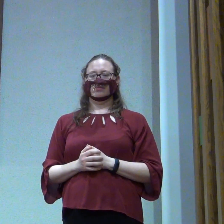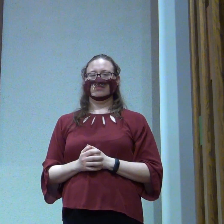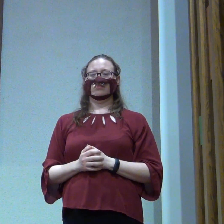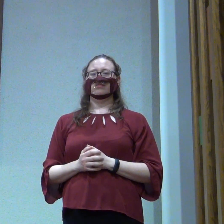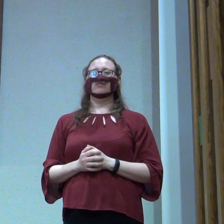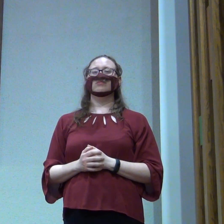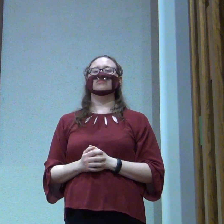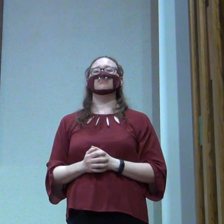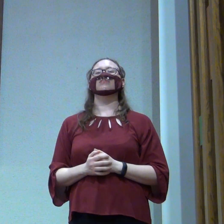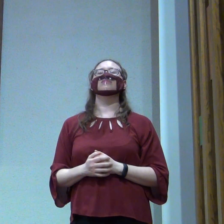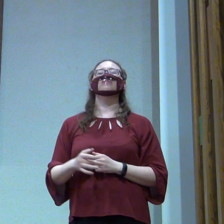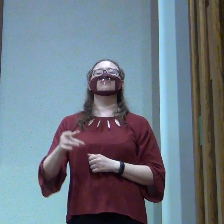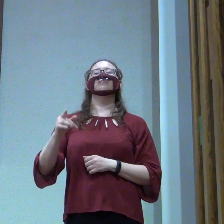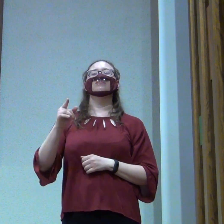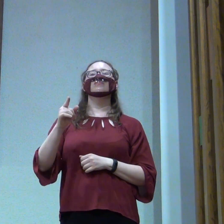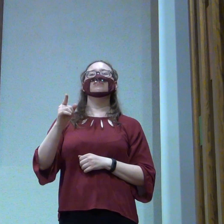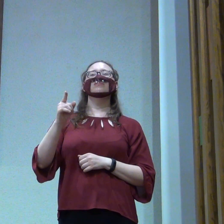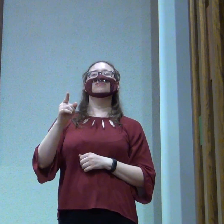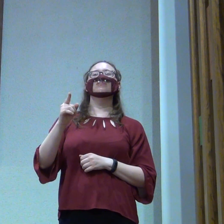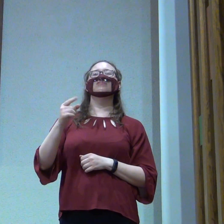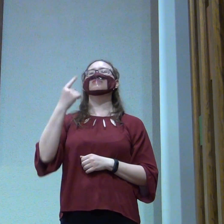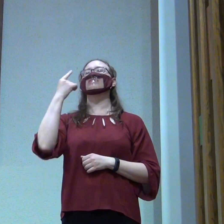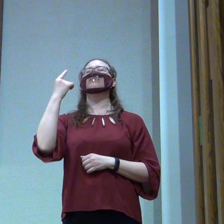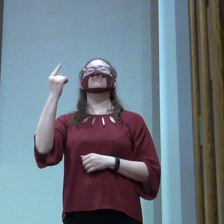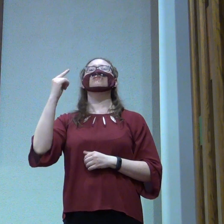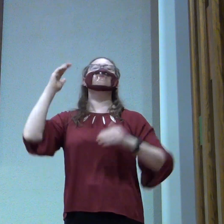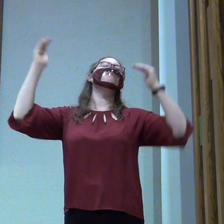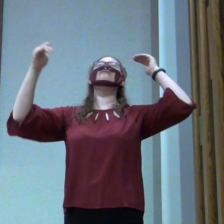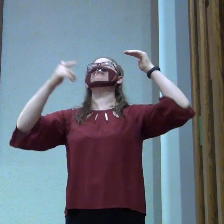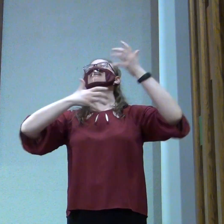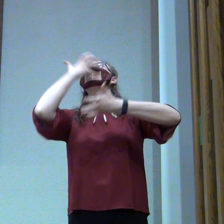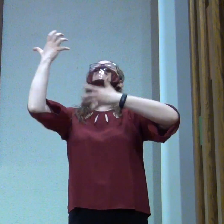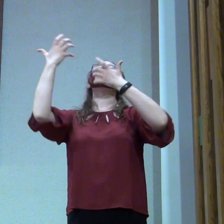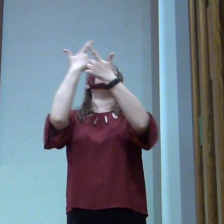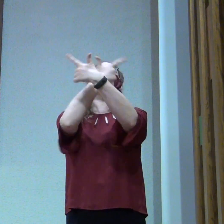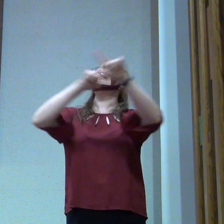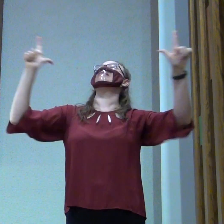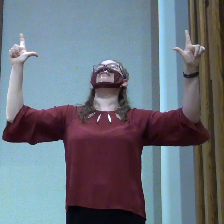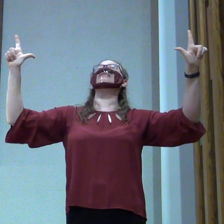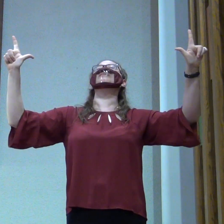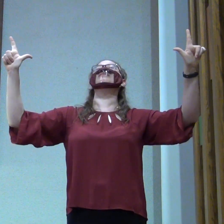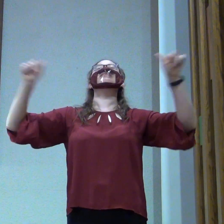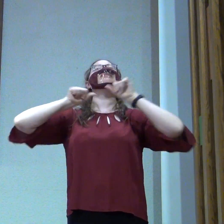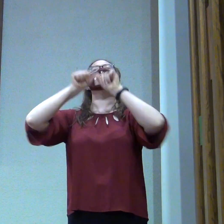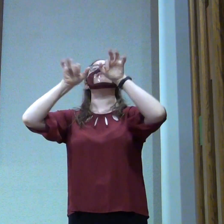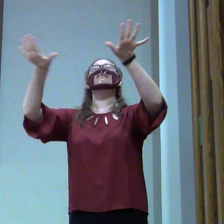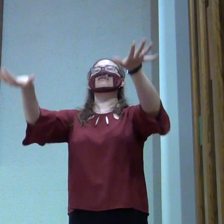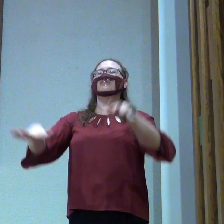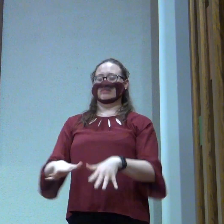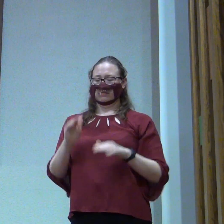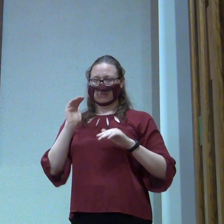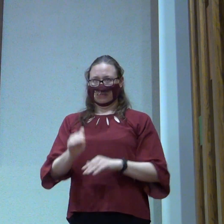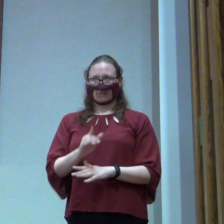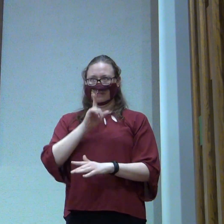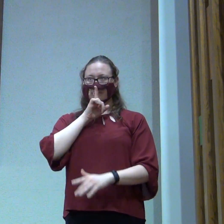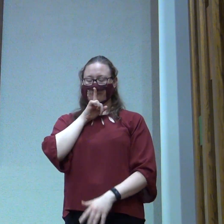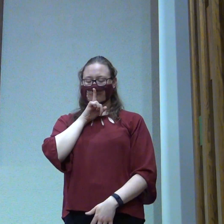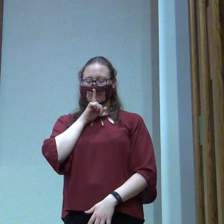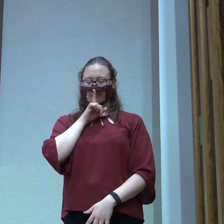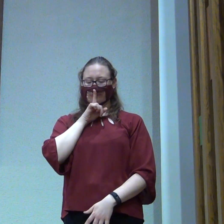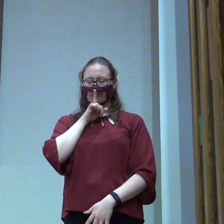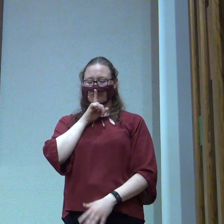Long live liberty, cried one of the adults, but the child was silent.